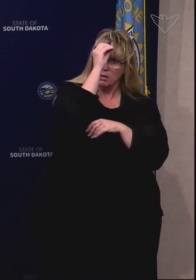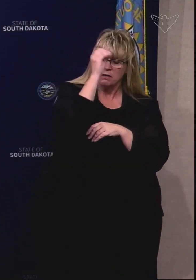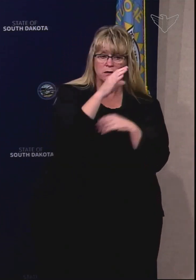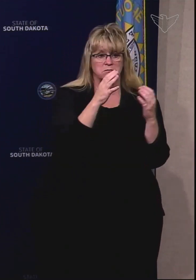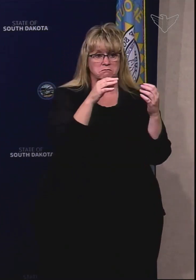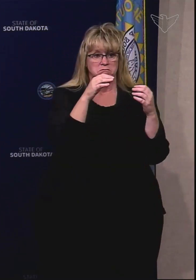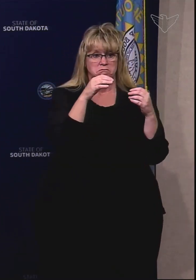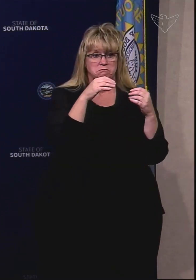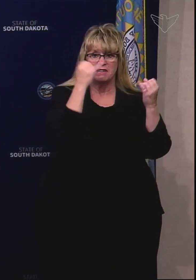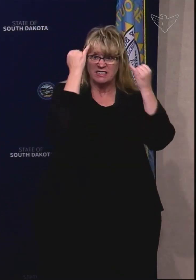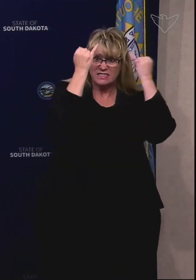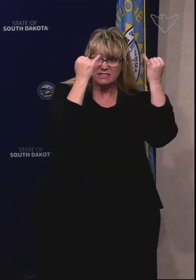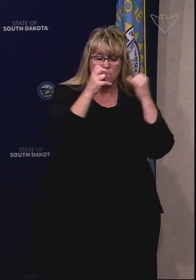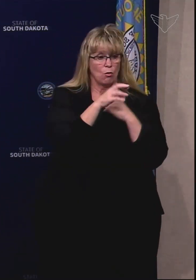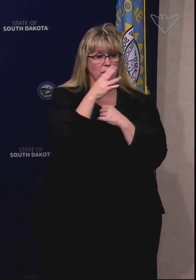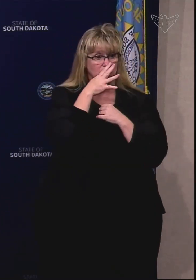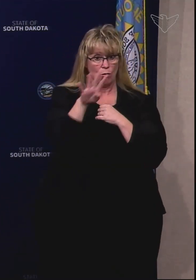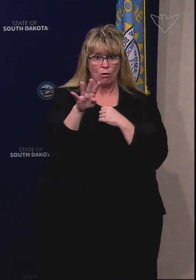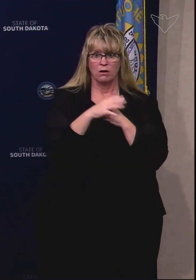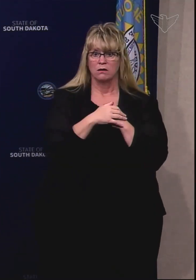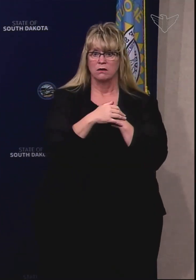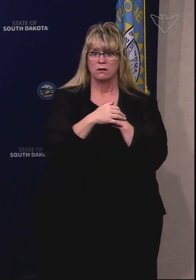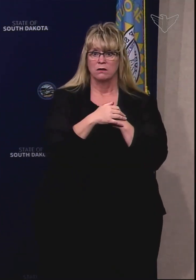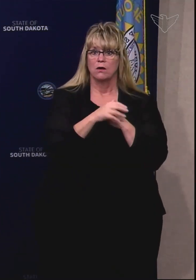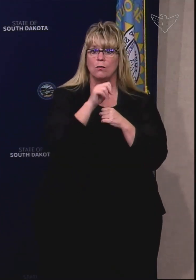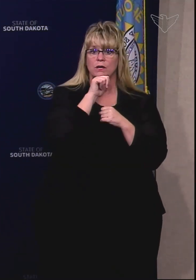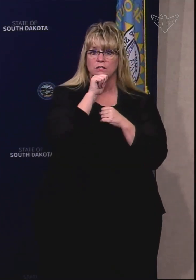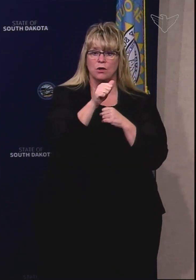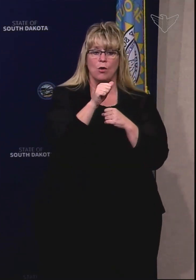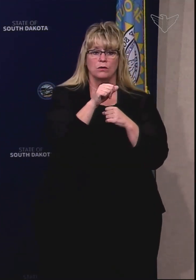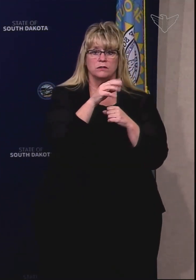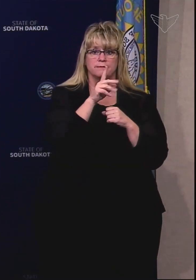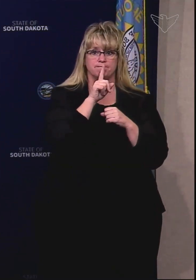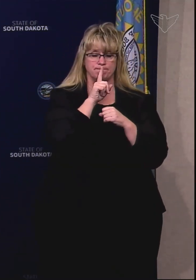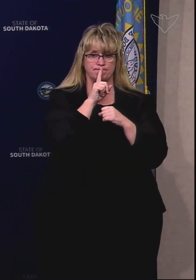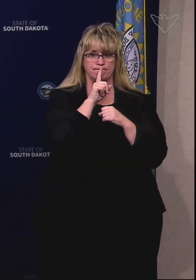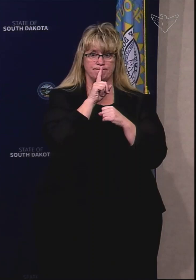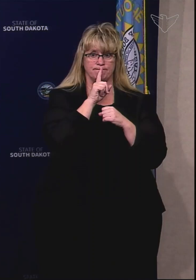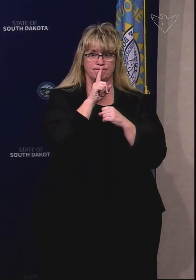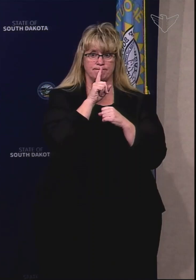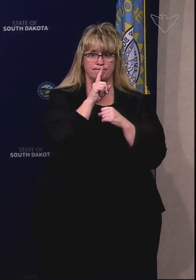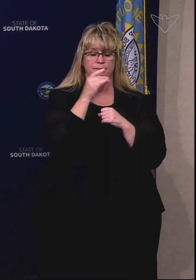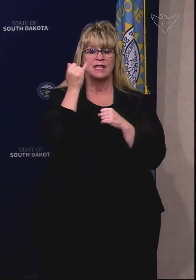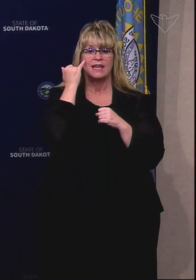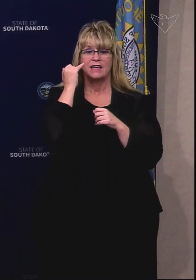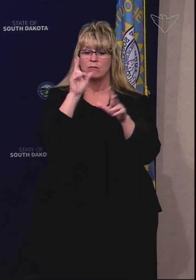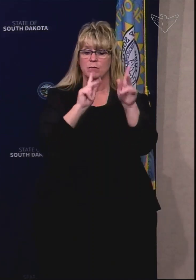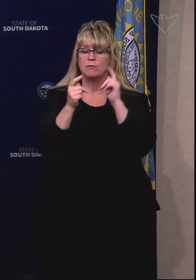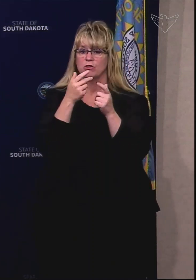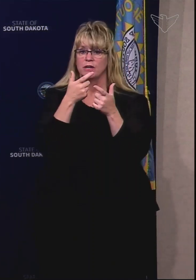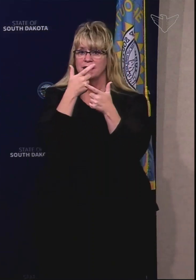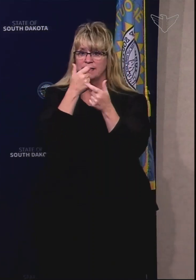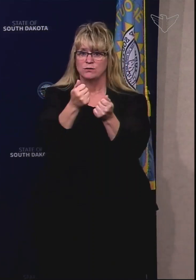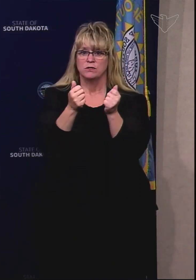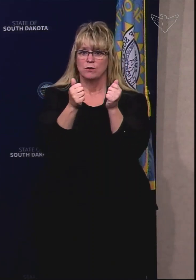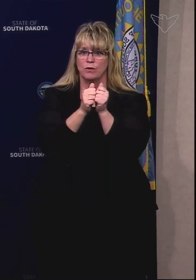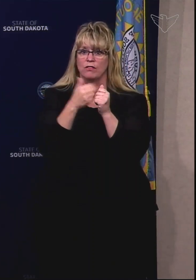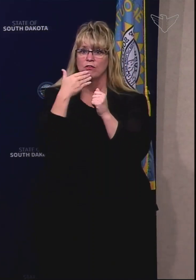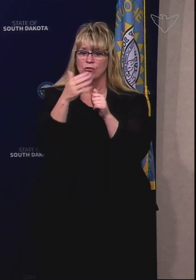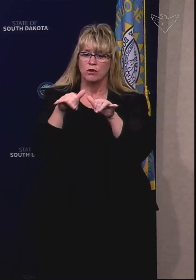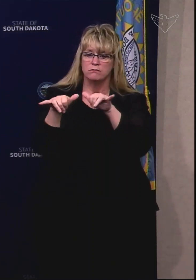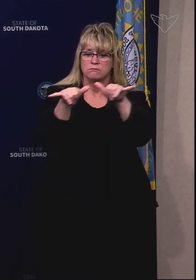or we just ignore it. We do not silence it. If someone is interested in the common good in all of its iterations